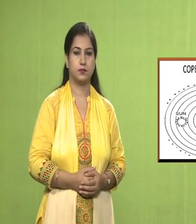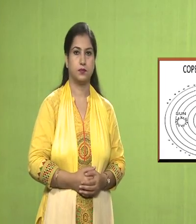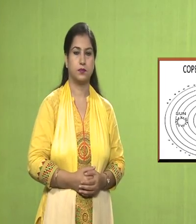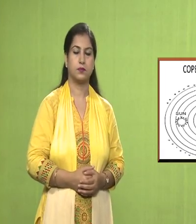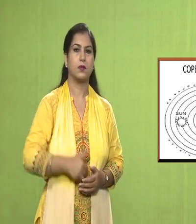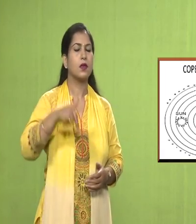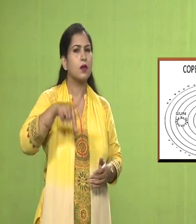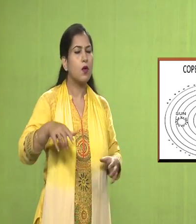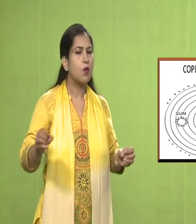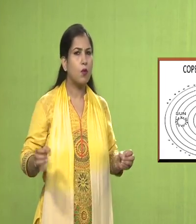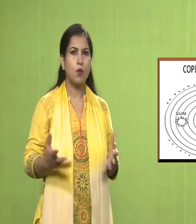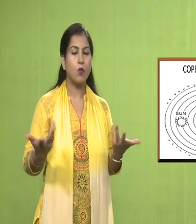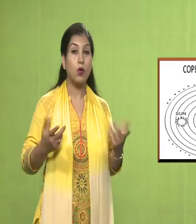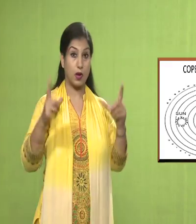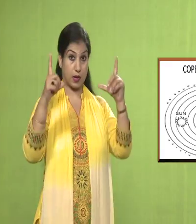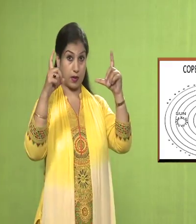Let us understand this with the help of a diagram.